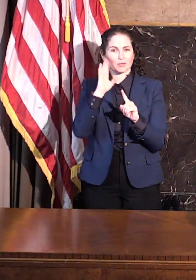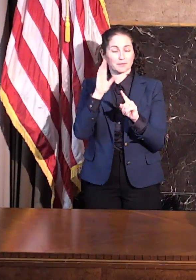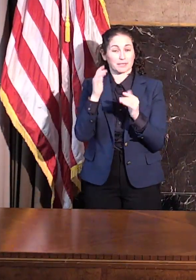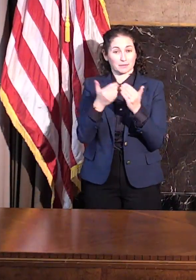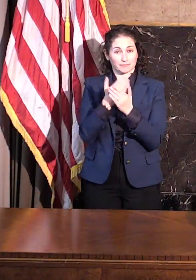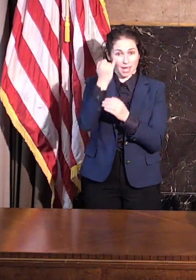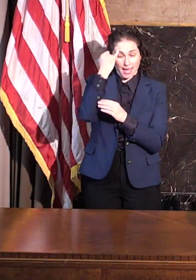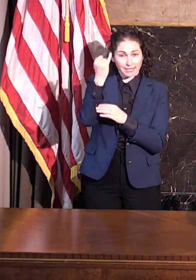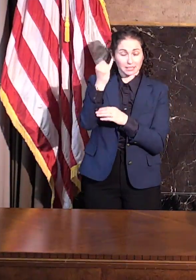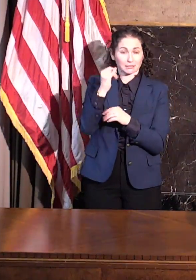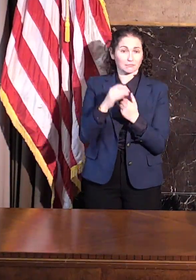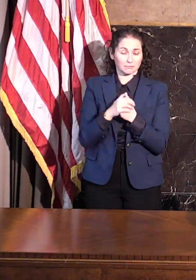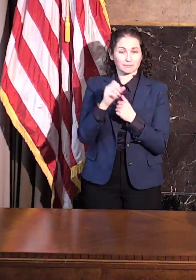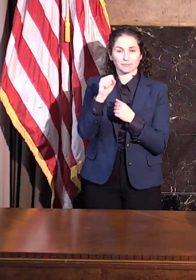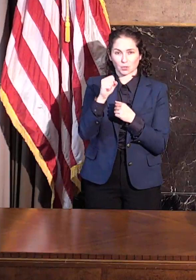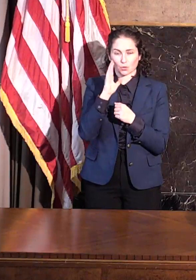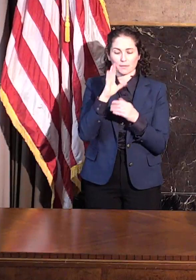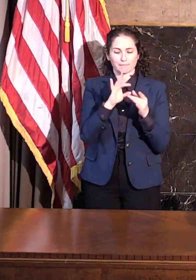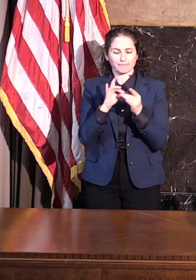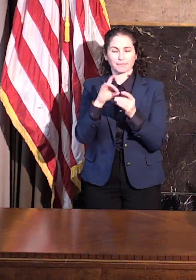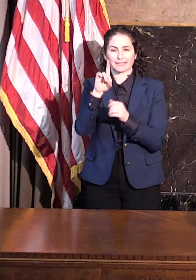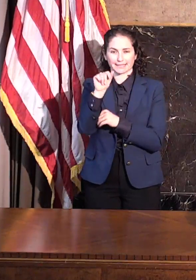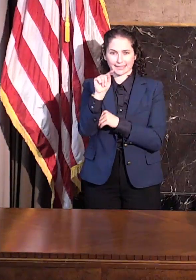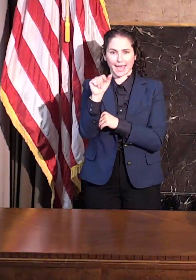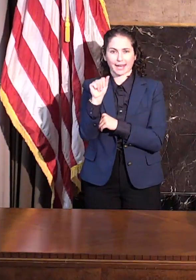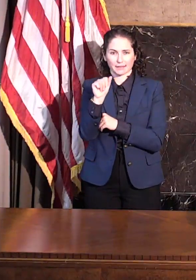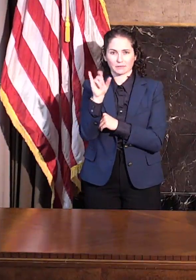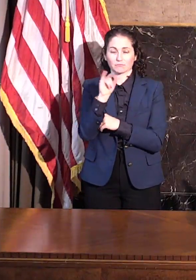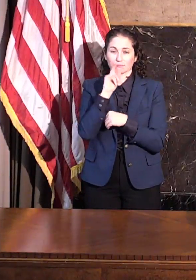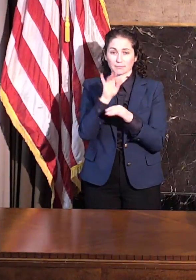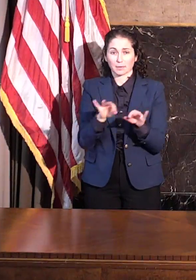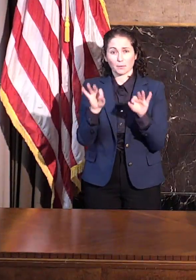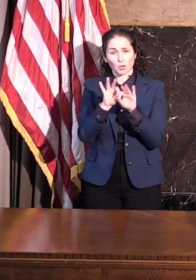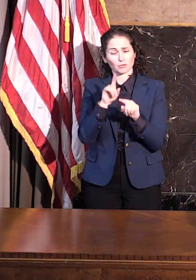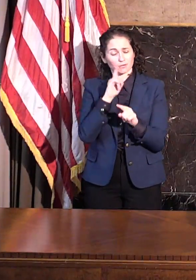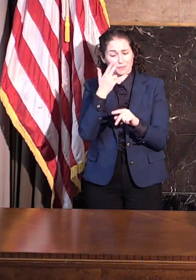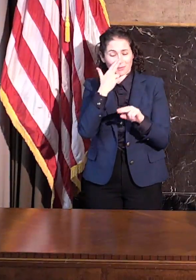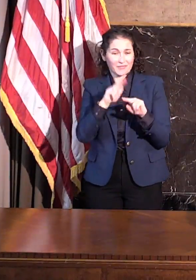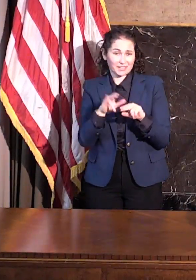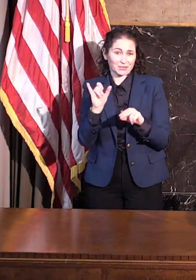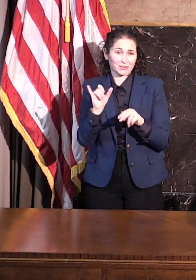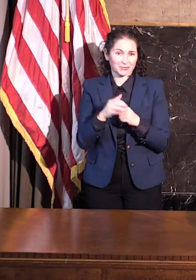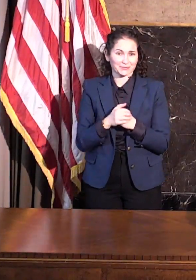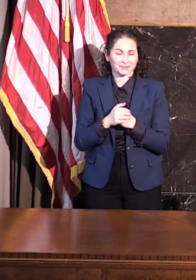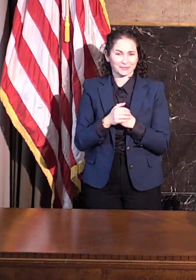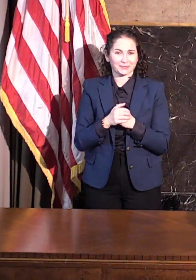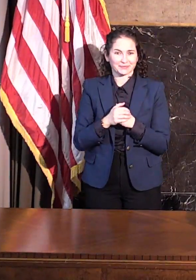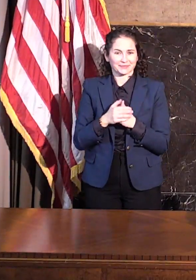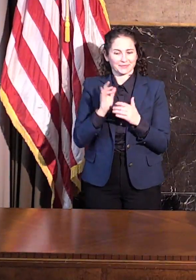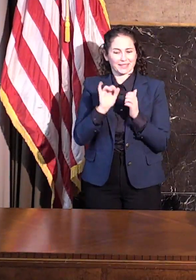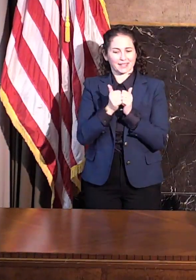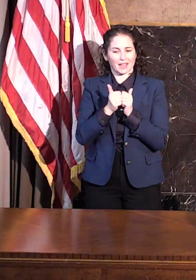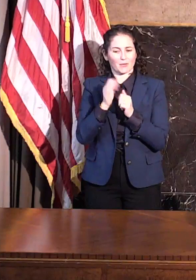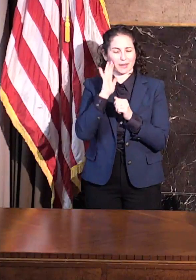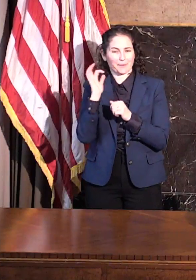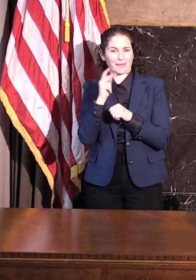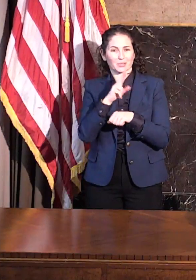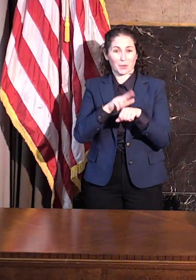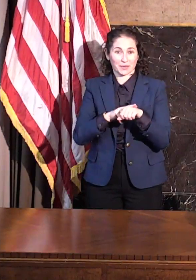our neighbors and community members vaccinated, and I think this is how we're going to do it. So I could not be